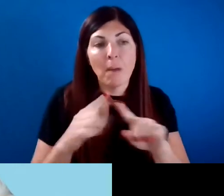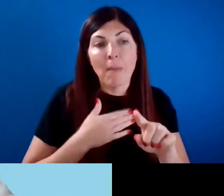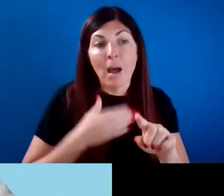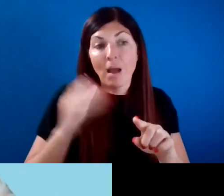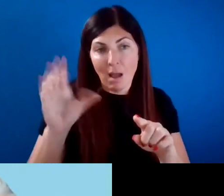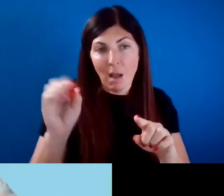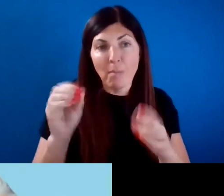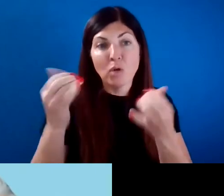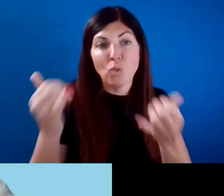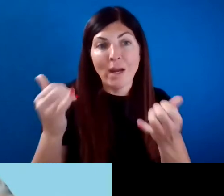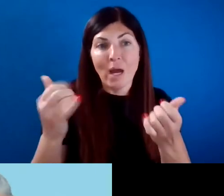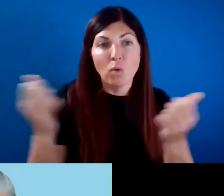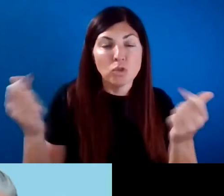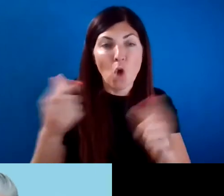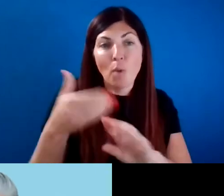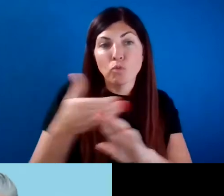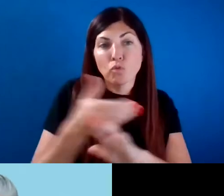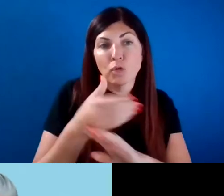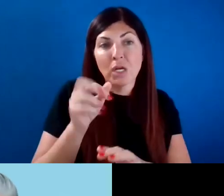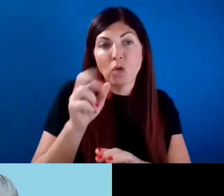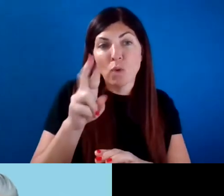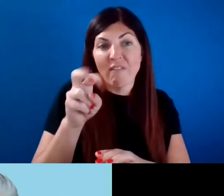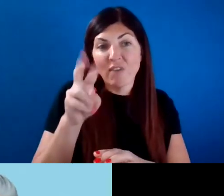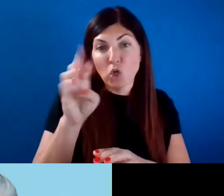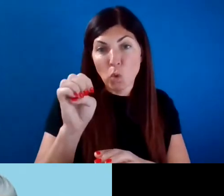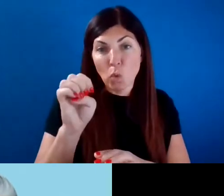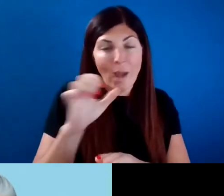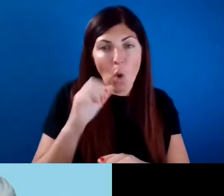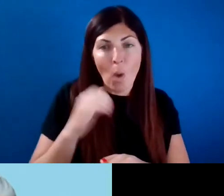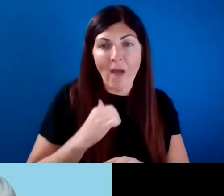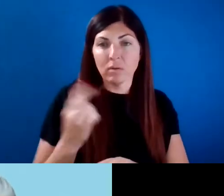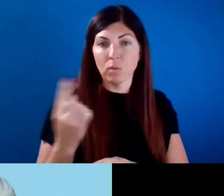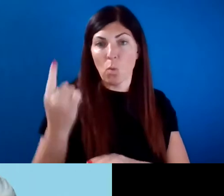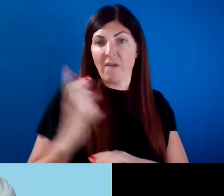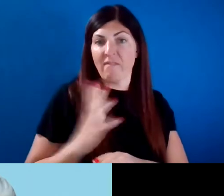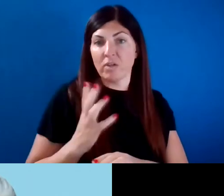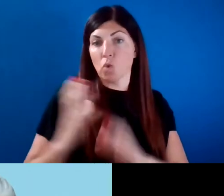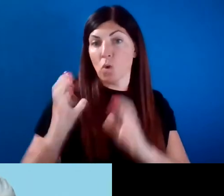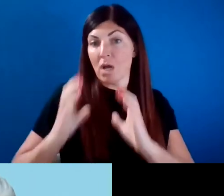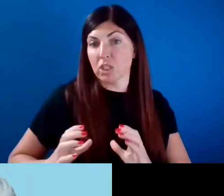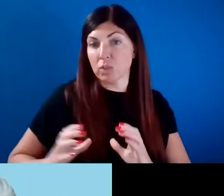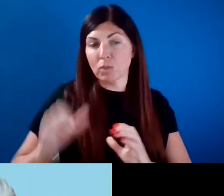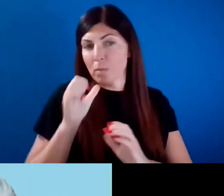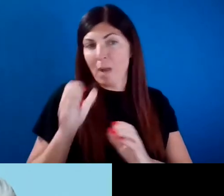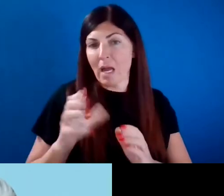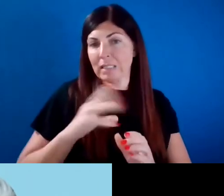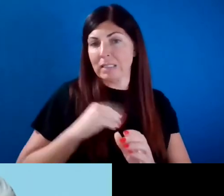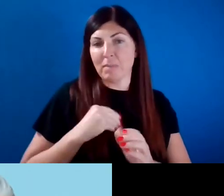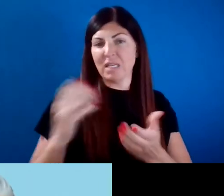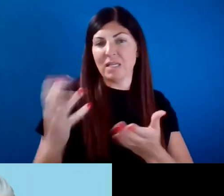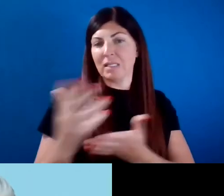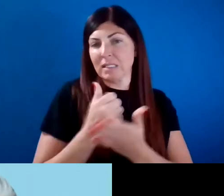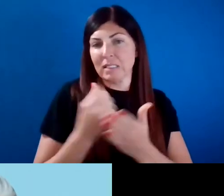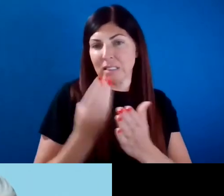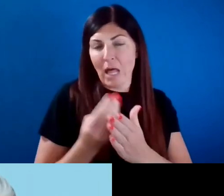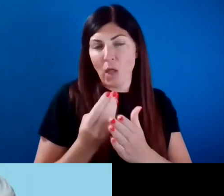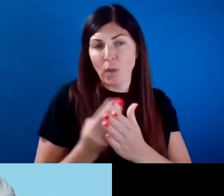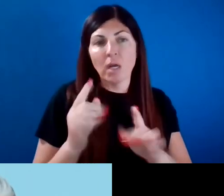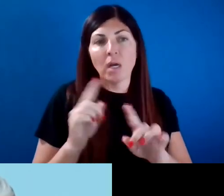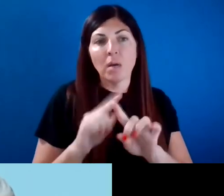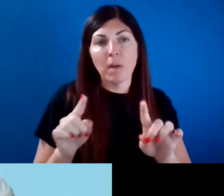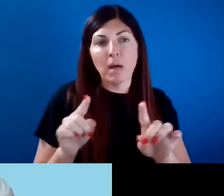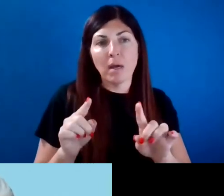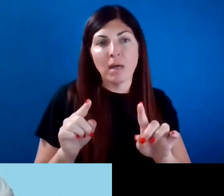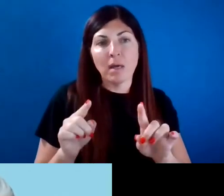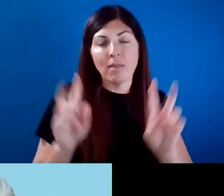is all pre-revenue. I don't have a first customer yet, so I'm not taking a salary from it, but the rate income